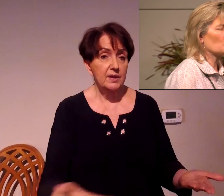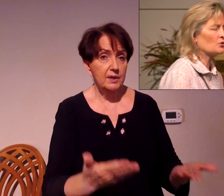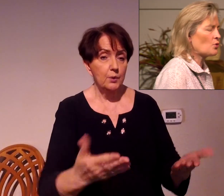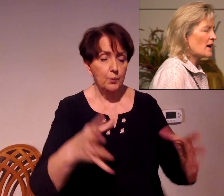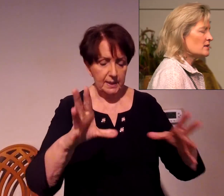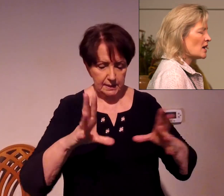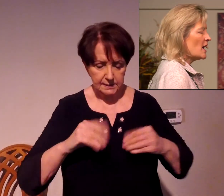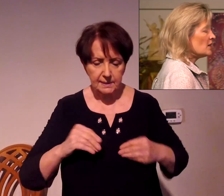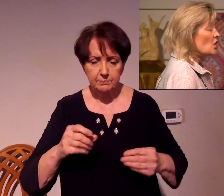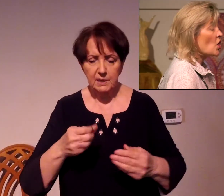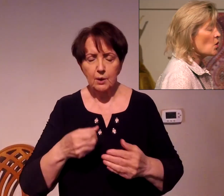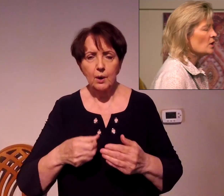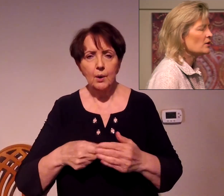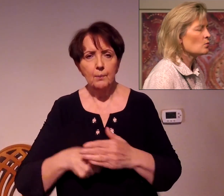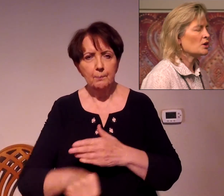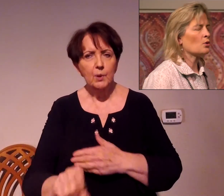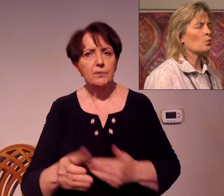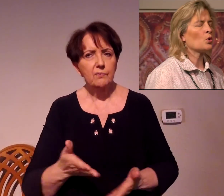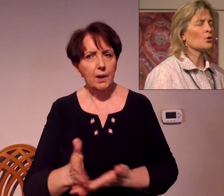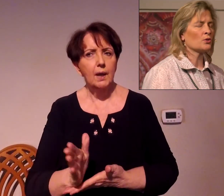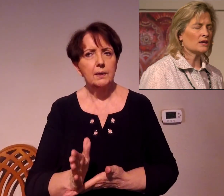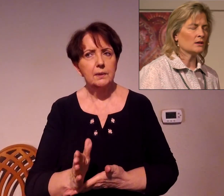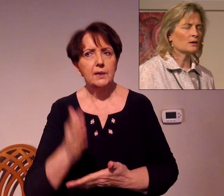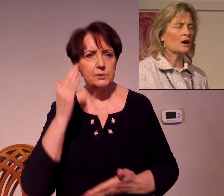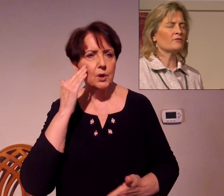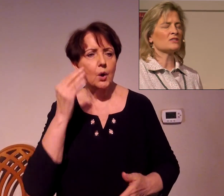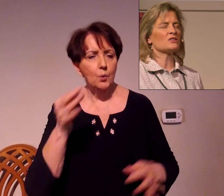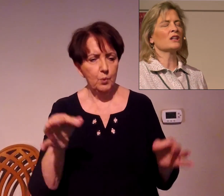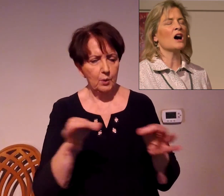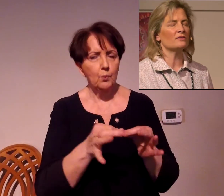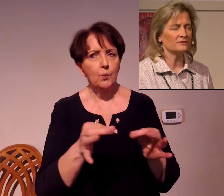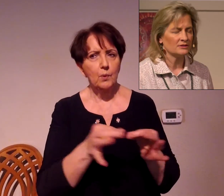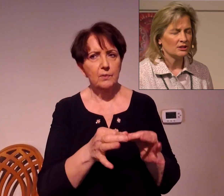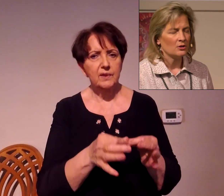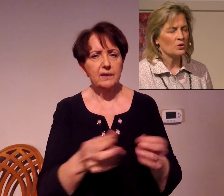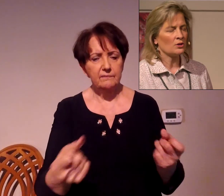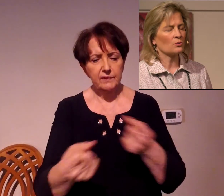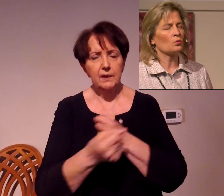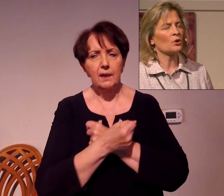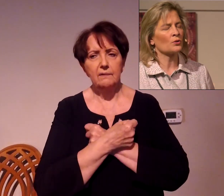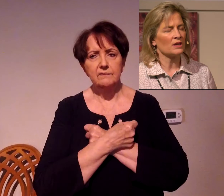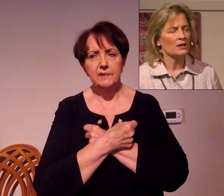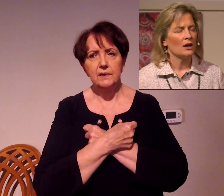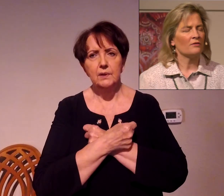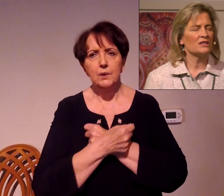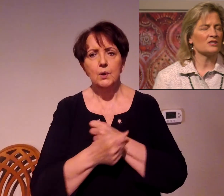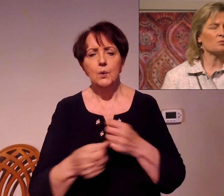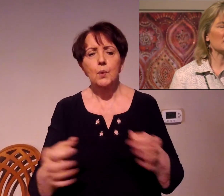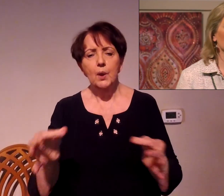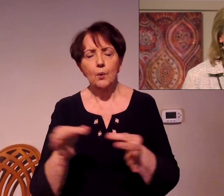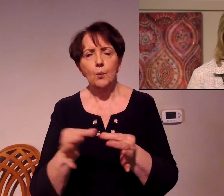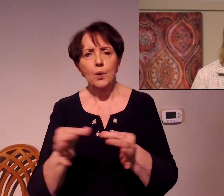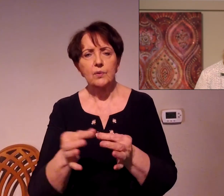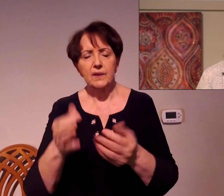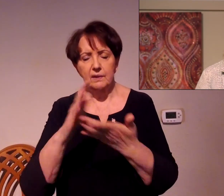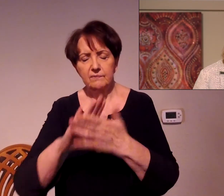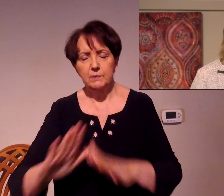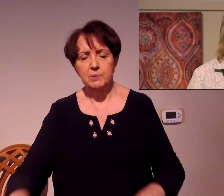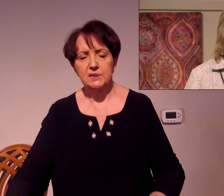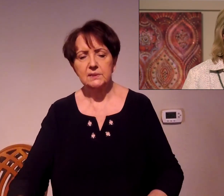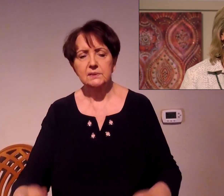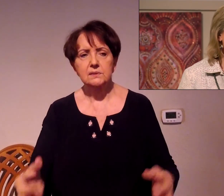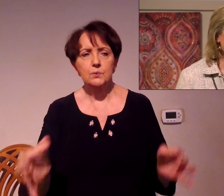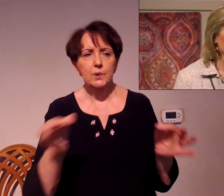divine birthright and know that we are worthy of this love. We are worthy of this peace. We